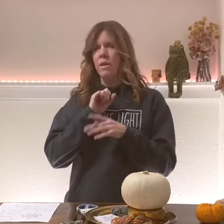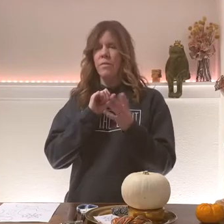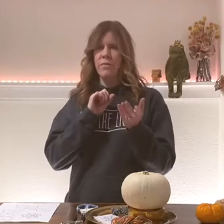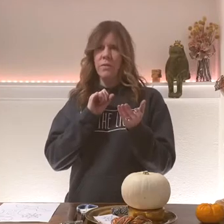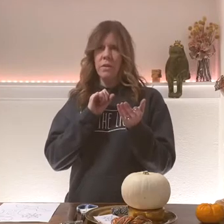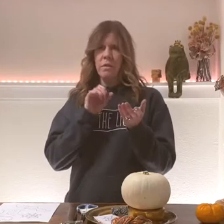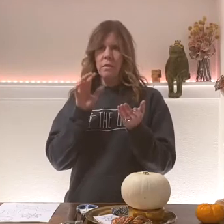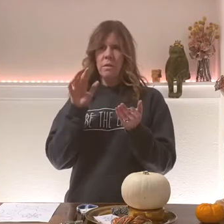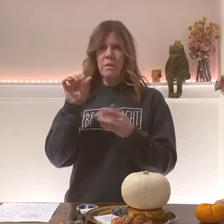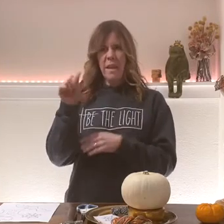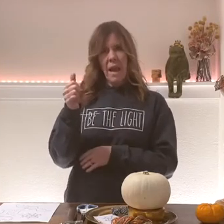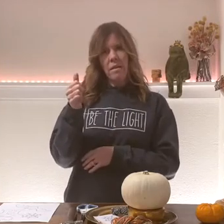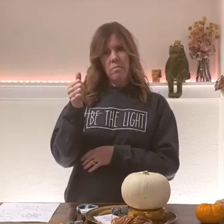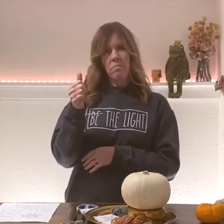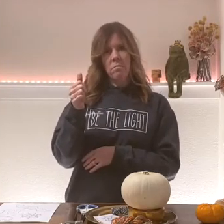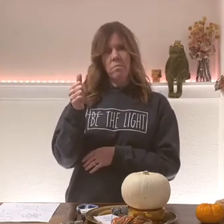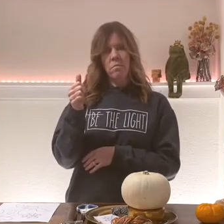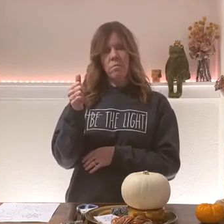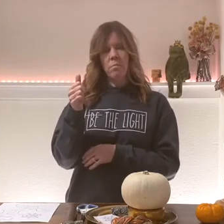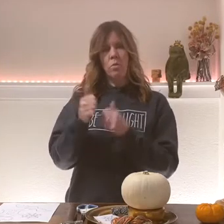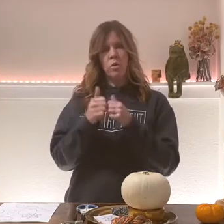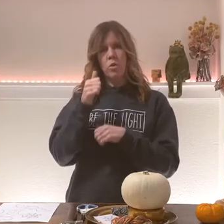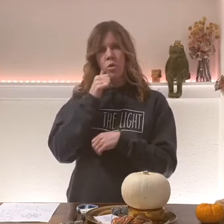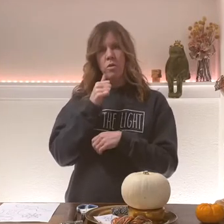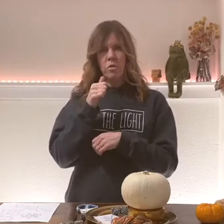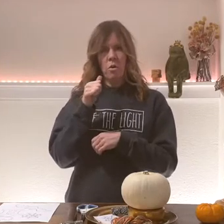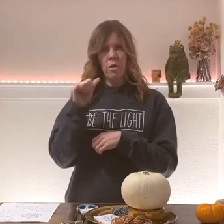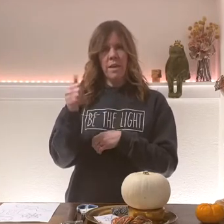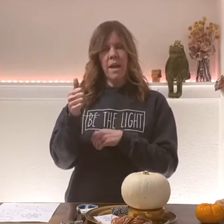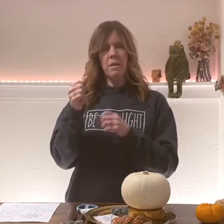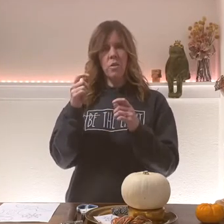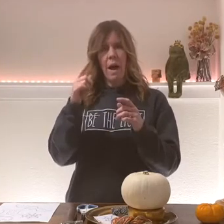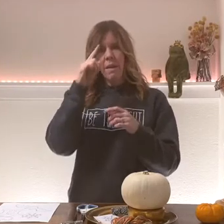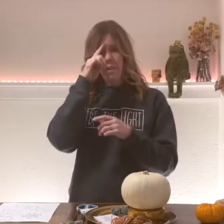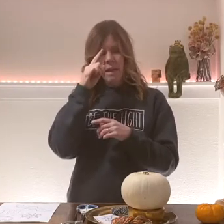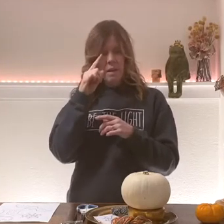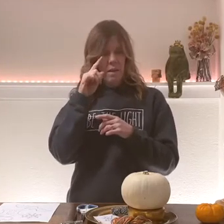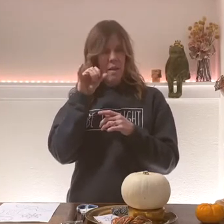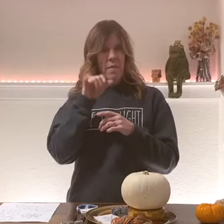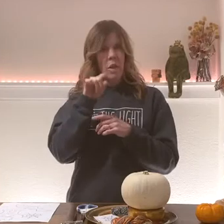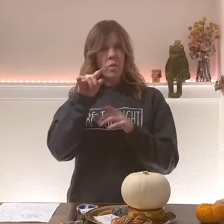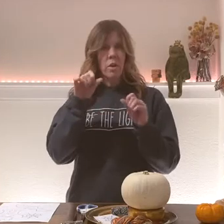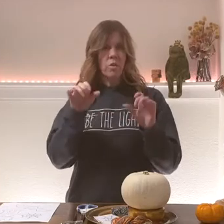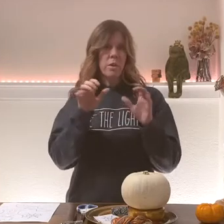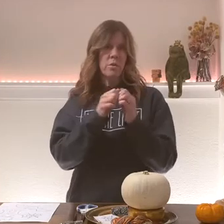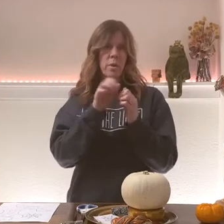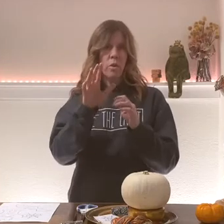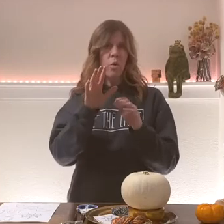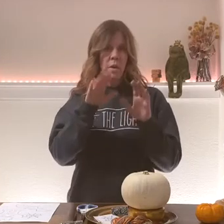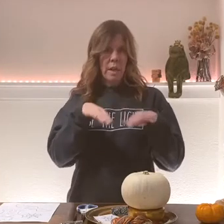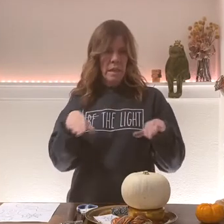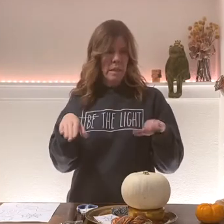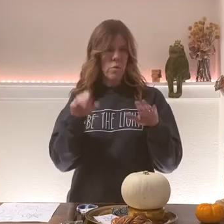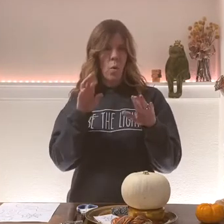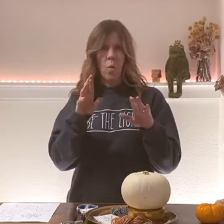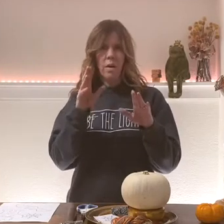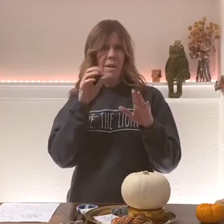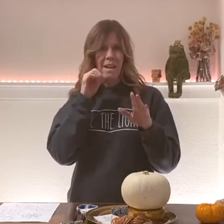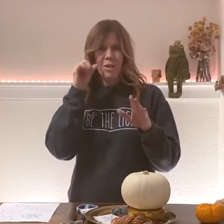of 10. Most of the girls are 10. So I think that you can do this with your kids or as an